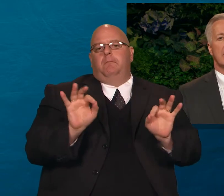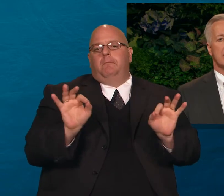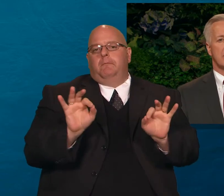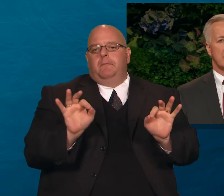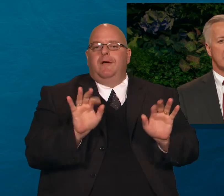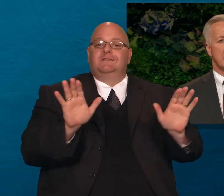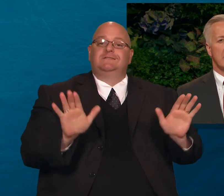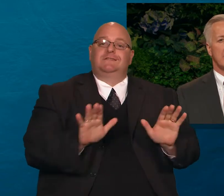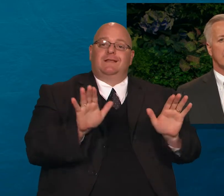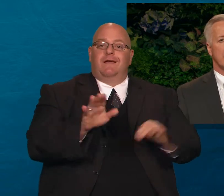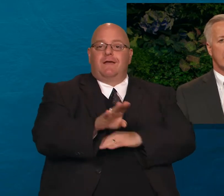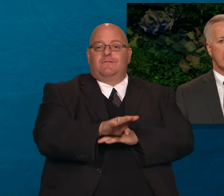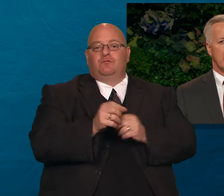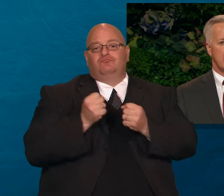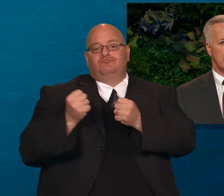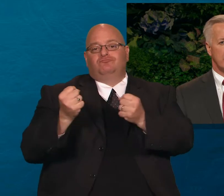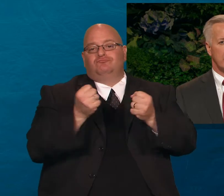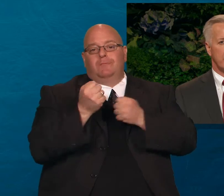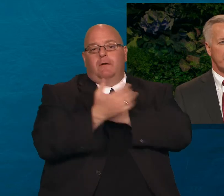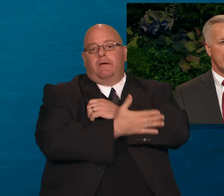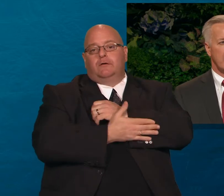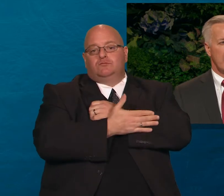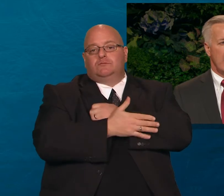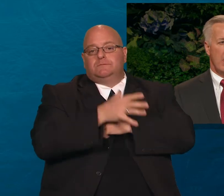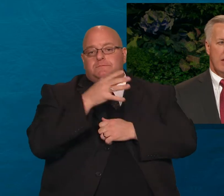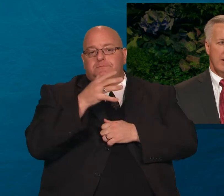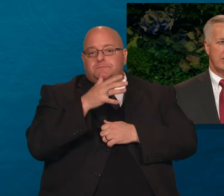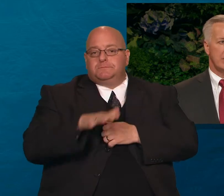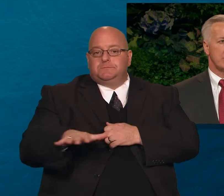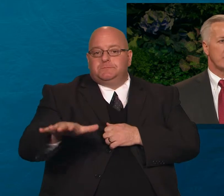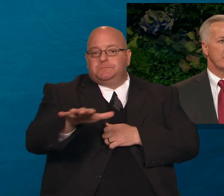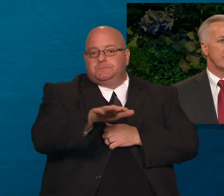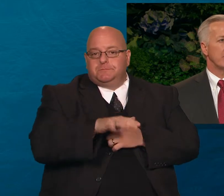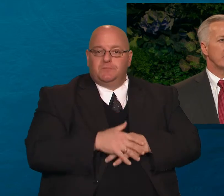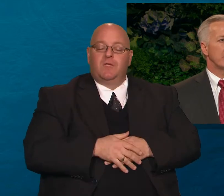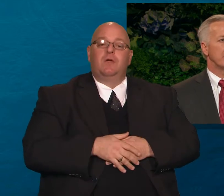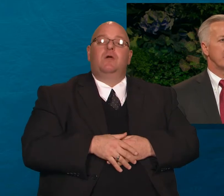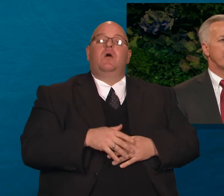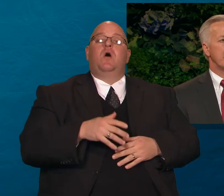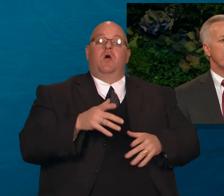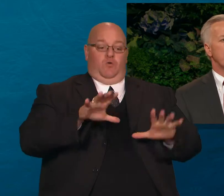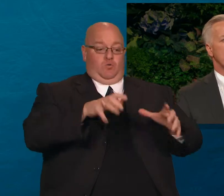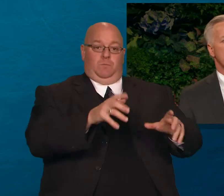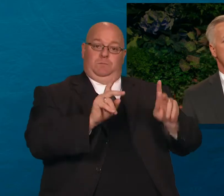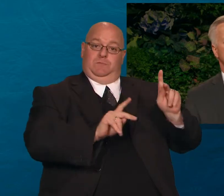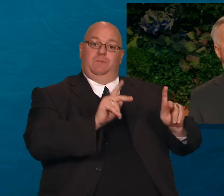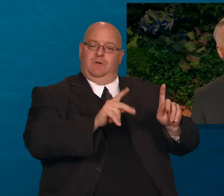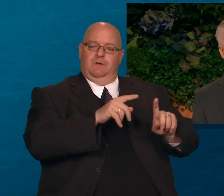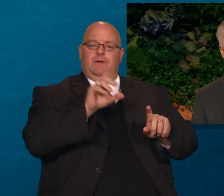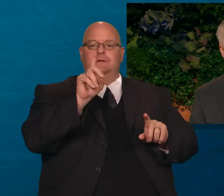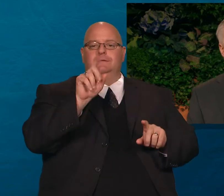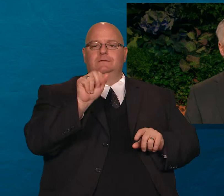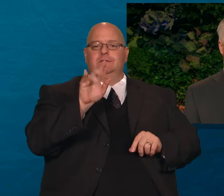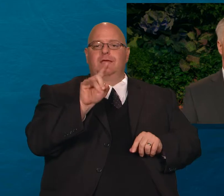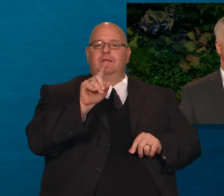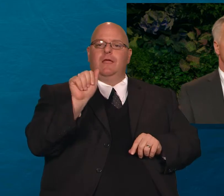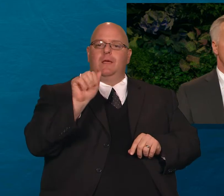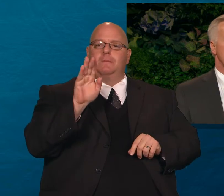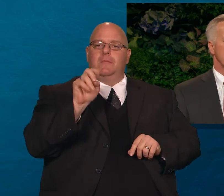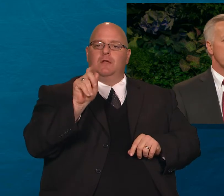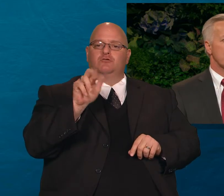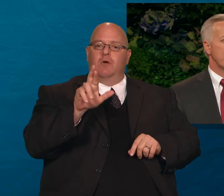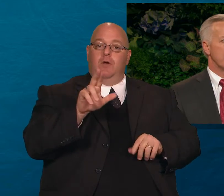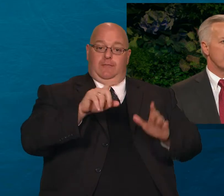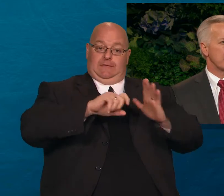simple as a Sunday afternoon ride in the country. About this group of people, Elder David A. Bednar has taught, the key